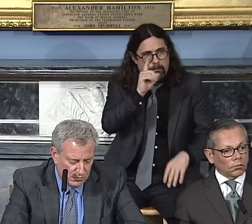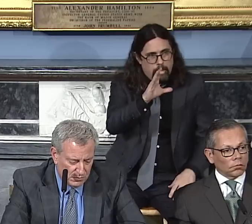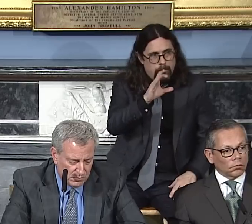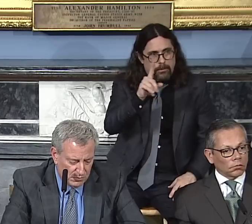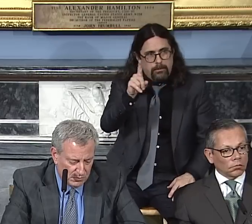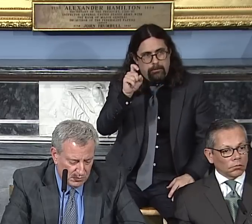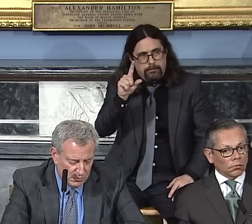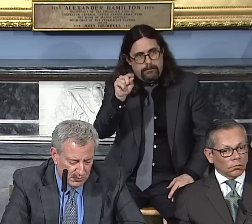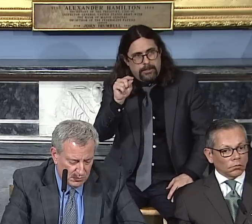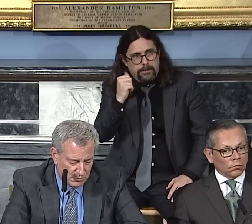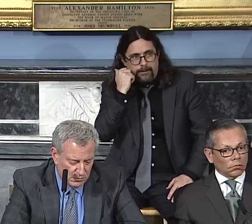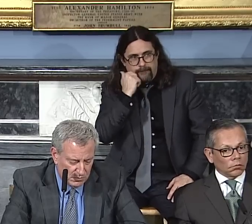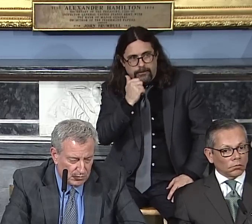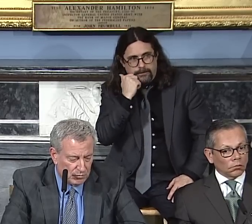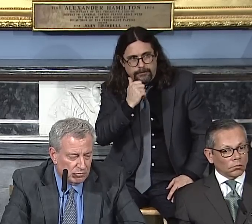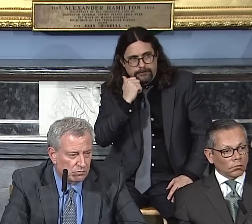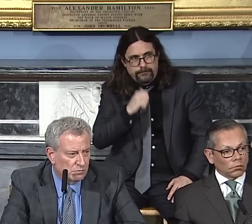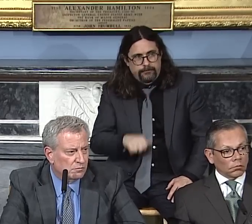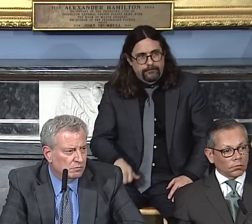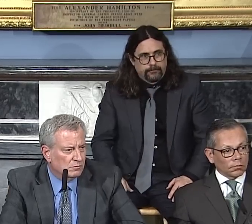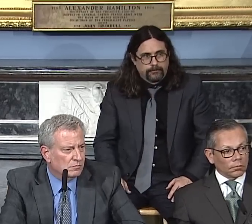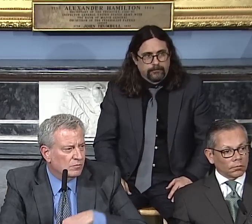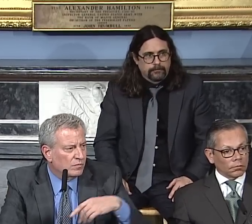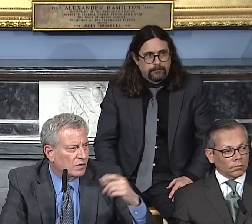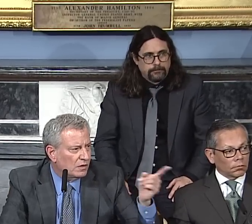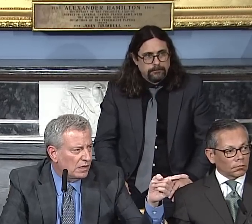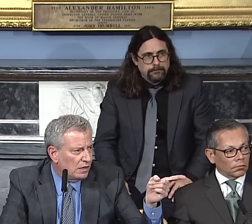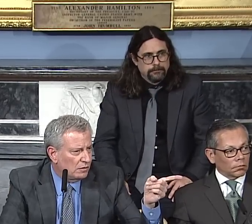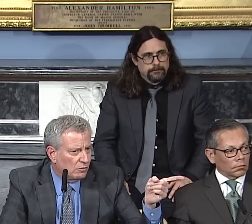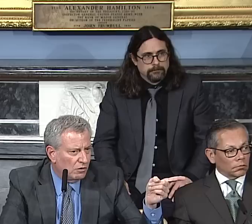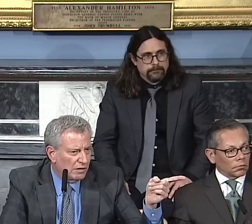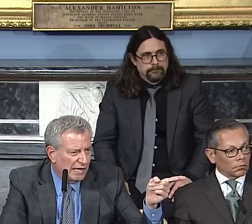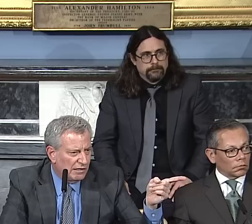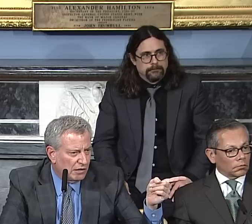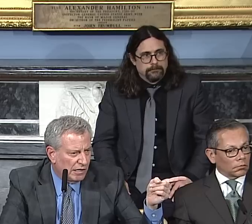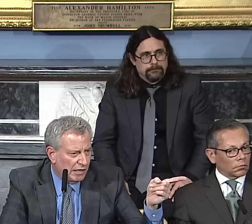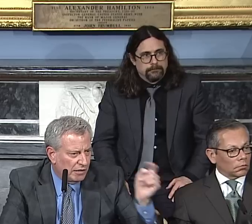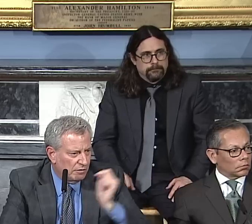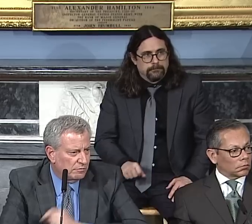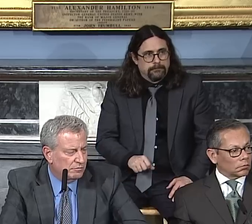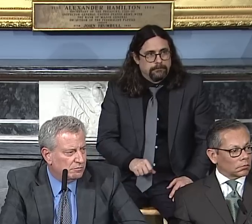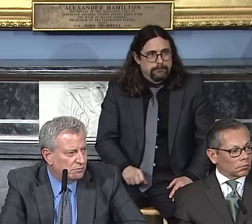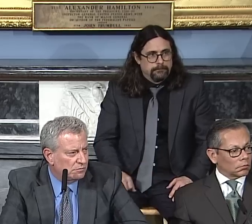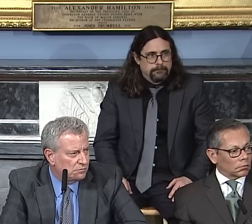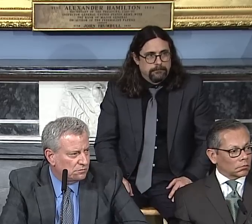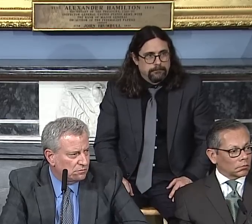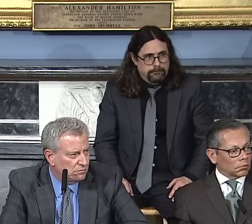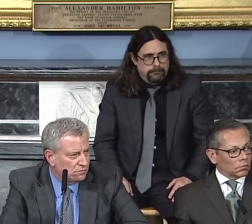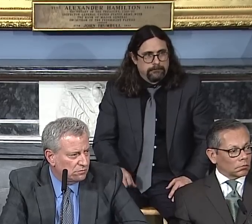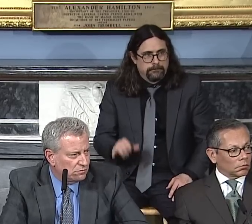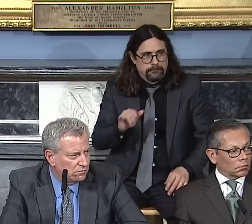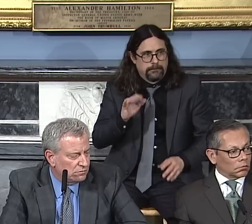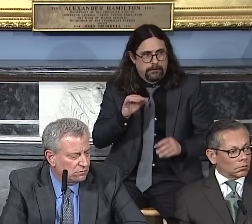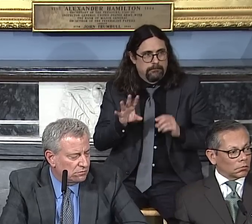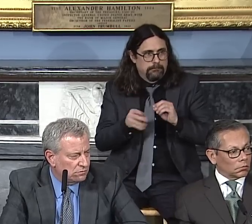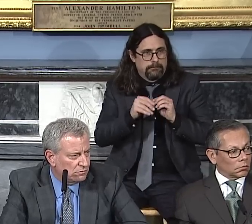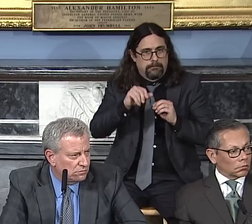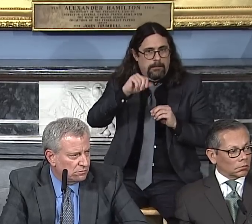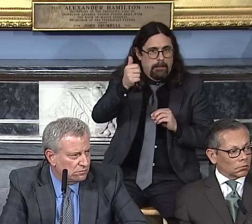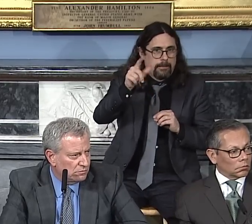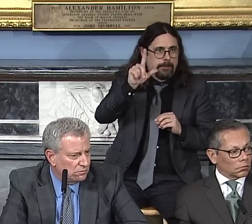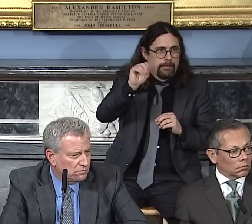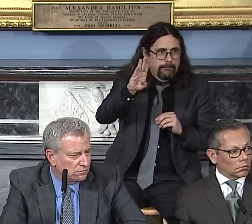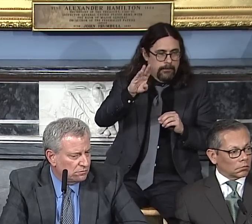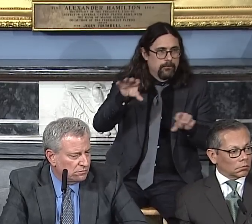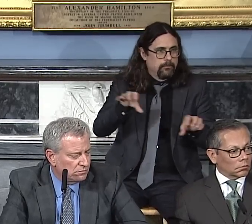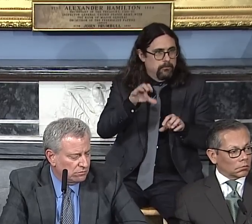we anticipate that they can do thousands per day. Okay, we're at the end of the line. Yeah, I wanted to ask about some proposals kind of circulating